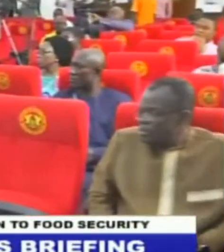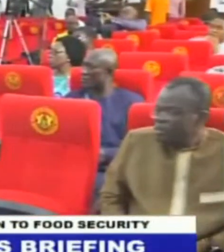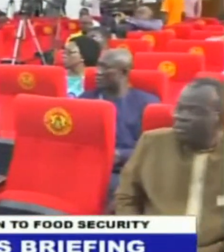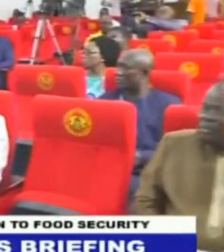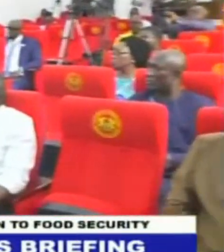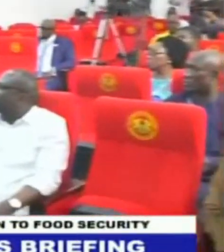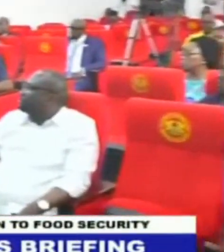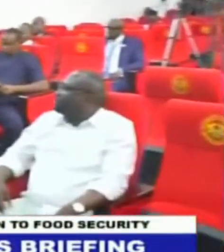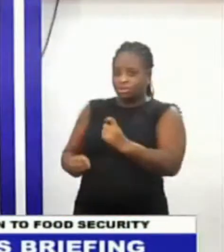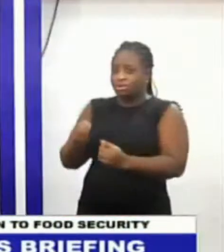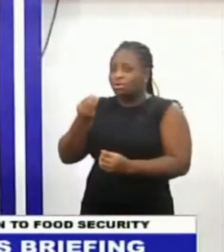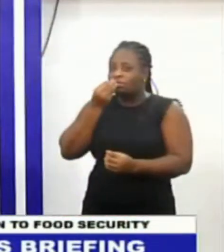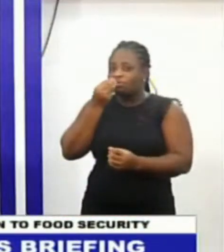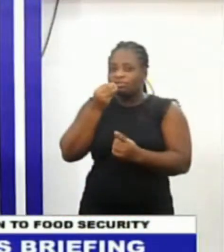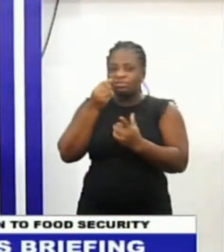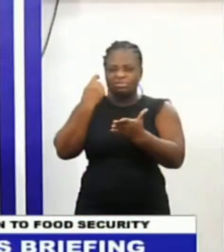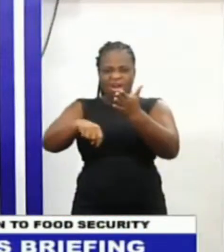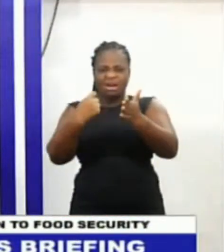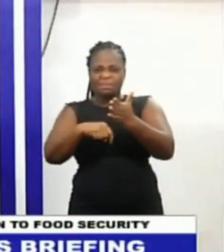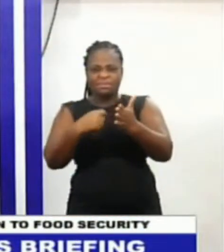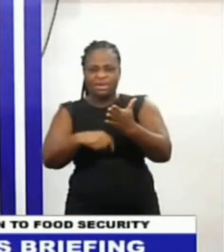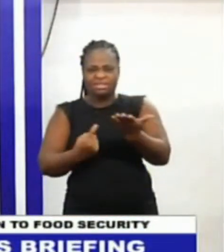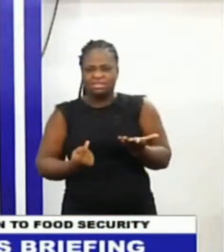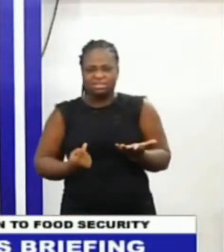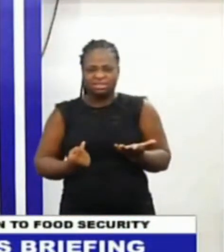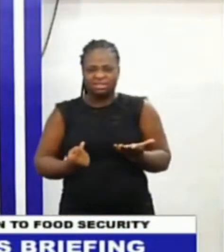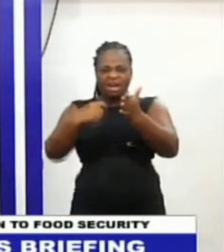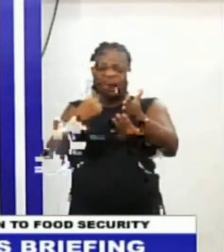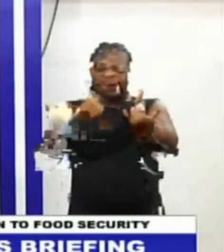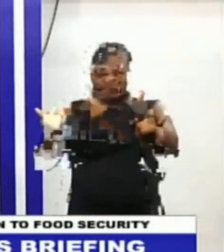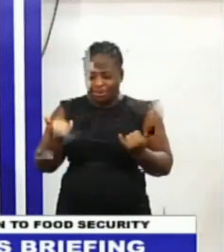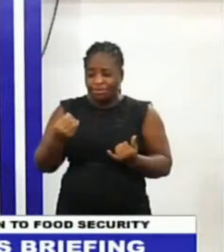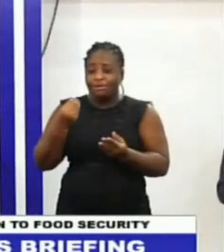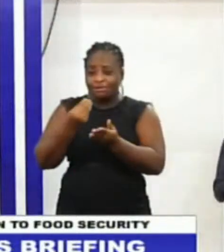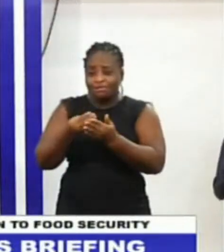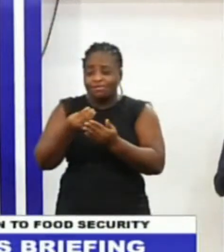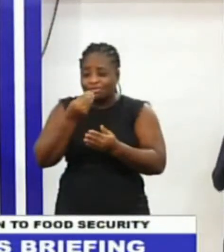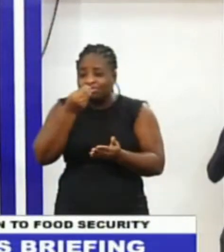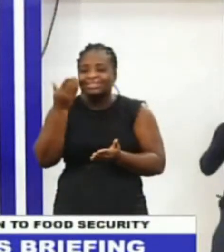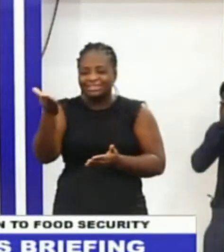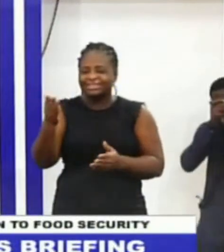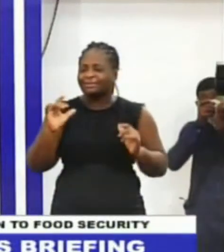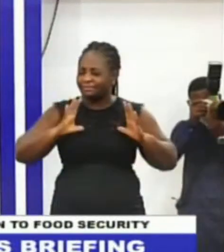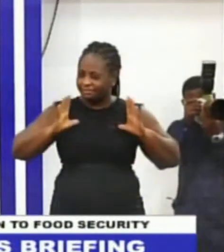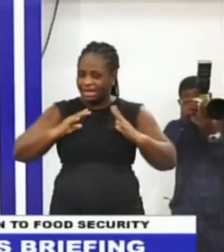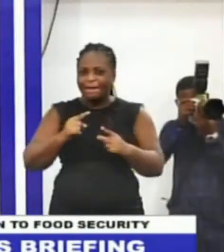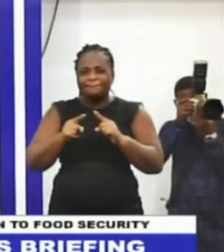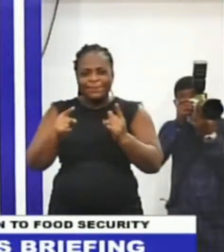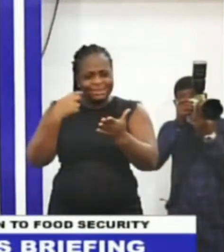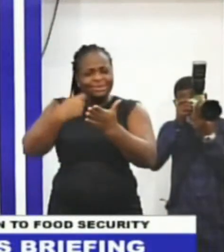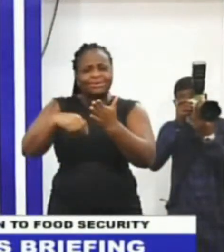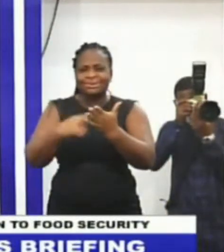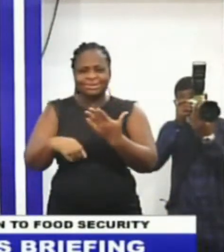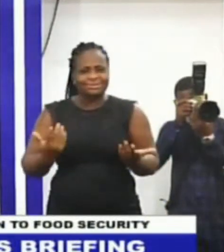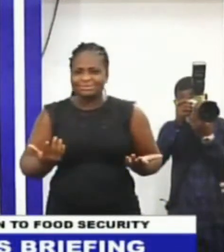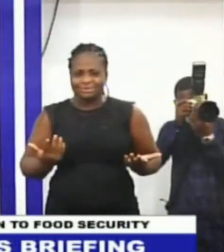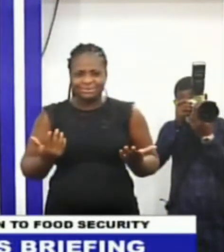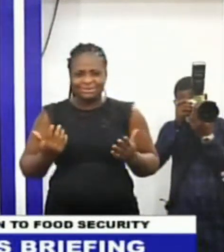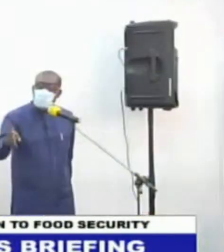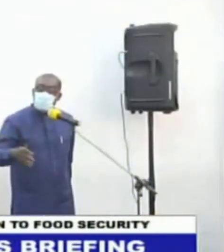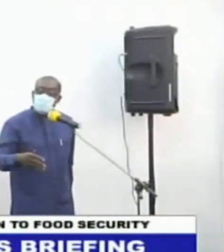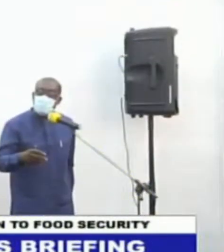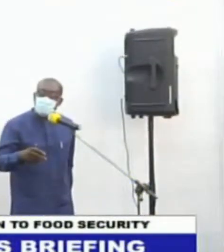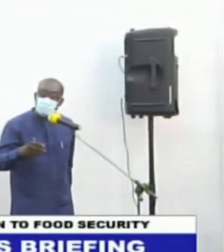food prices. Food prices. So availability, yes, but what does this mean for prices, especially in the midst of the